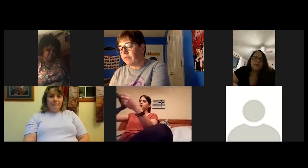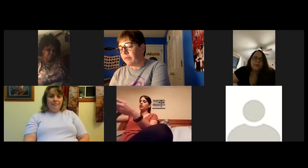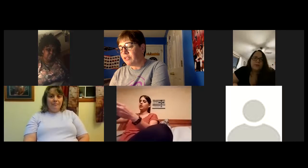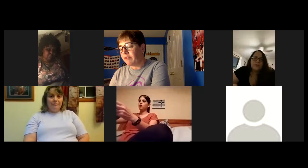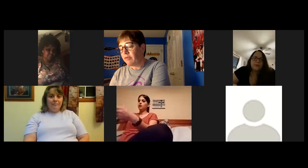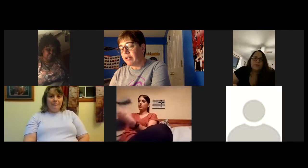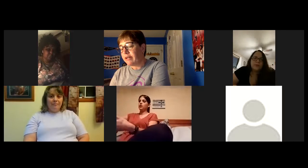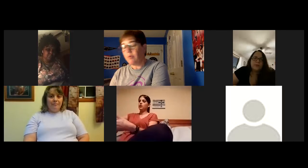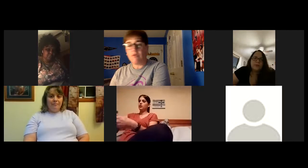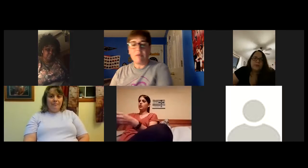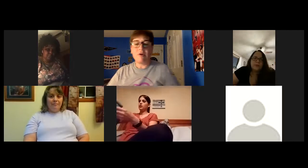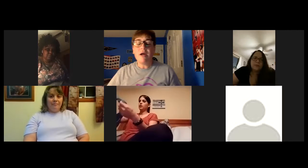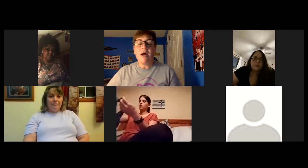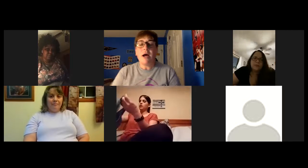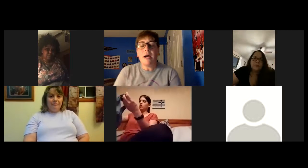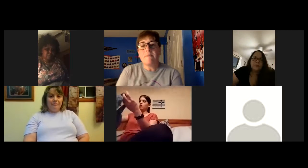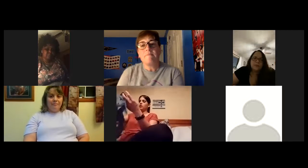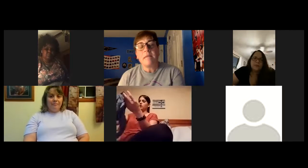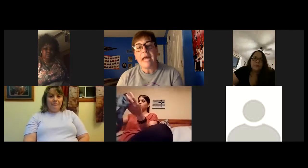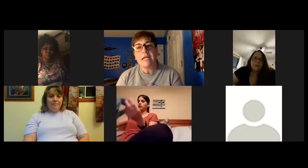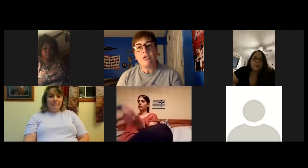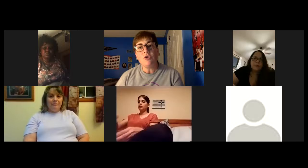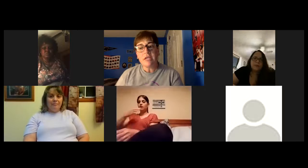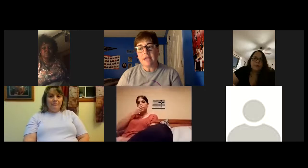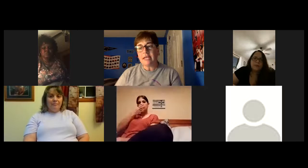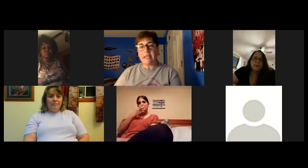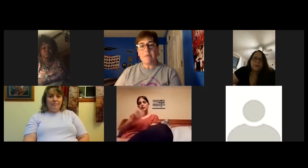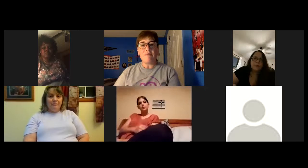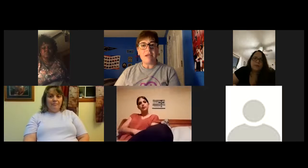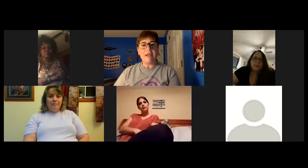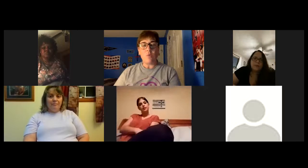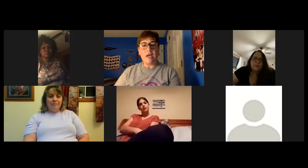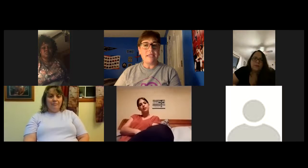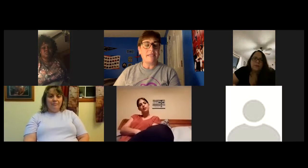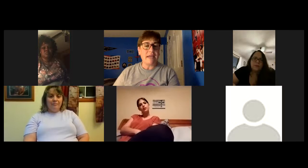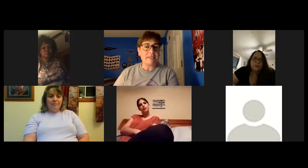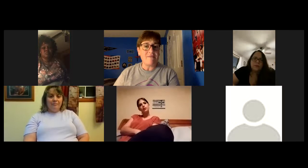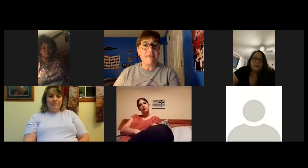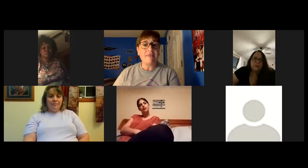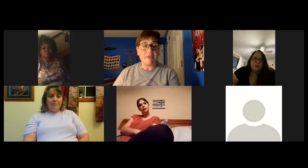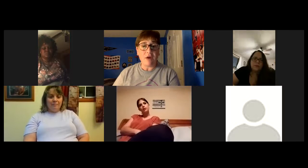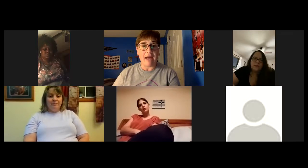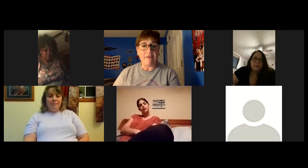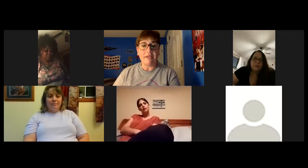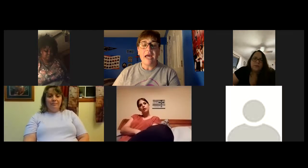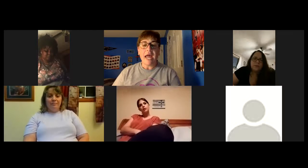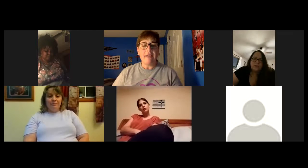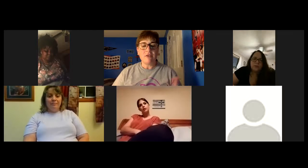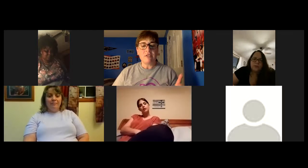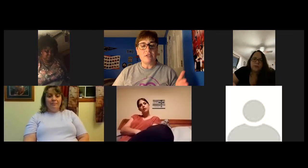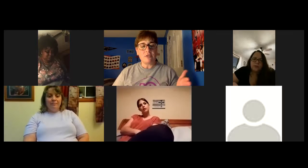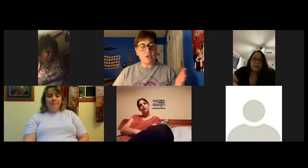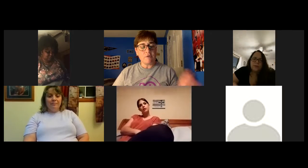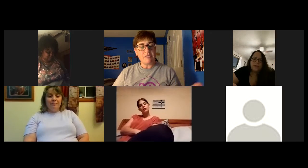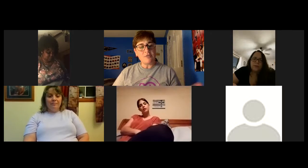hearing information. If I don't write it down, I won't remember. And you can contact them and find out when is the next event that they're having. And